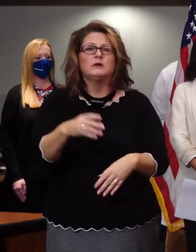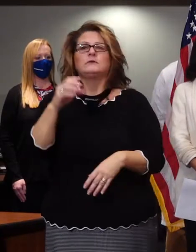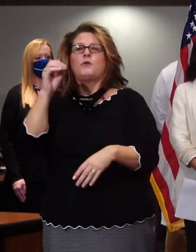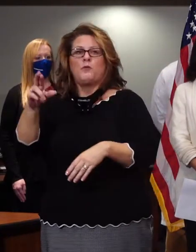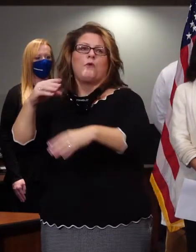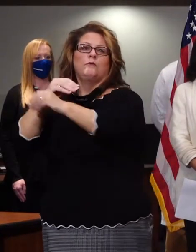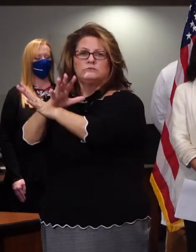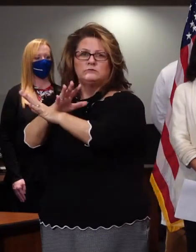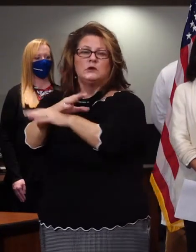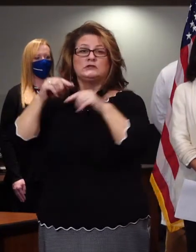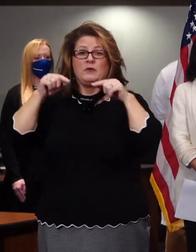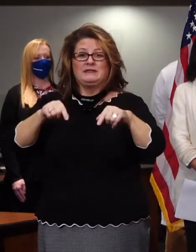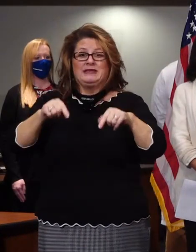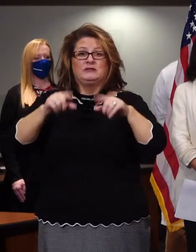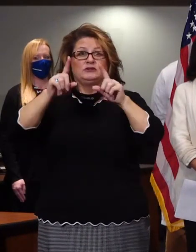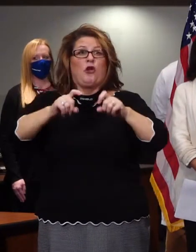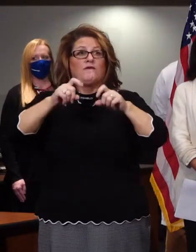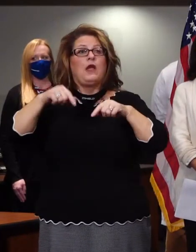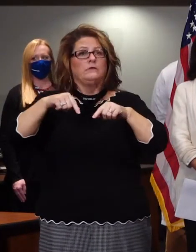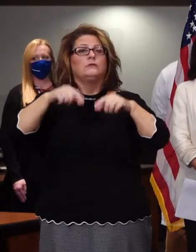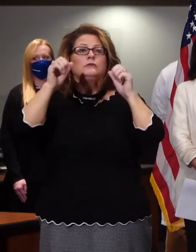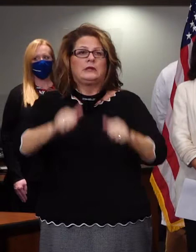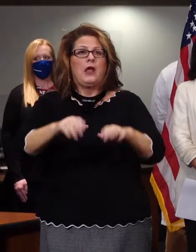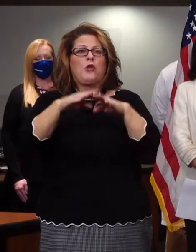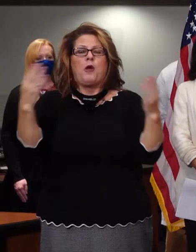The survey is available now at